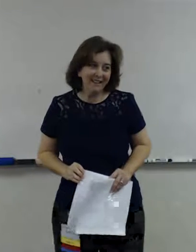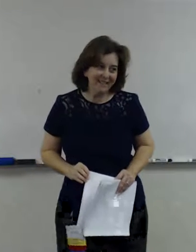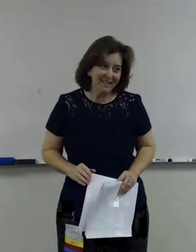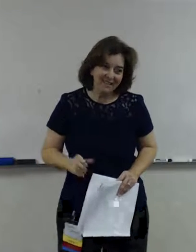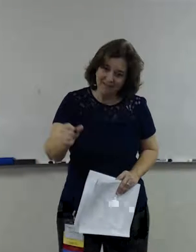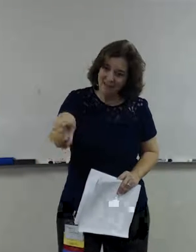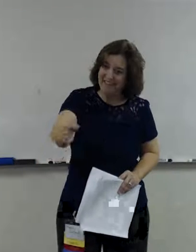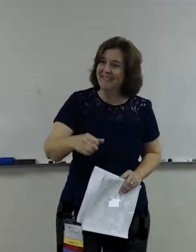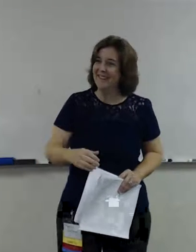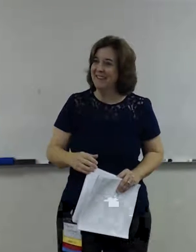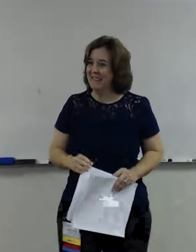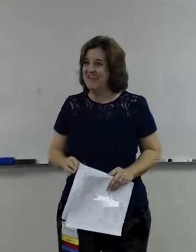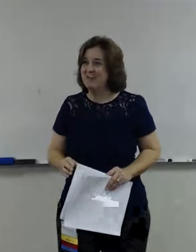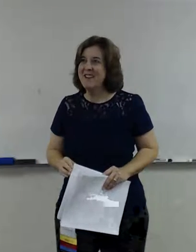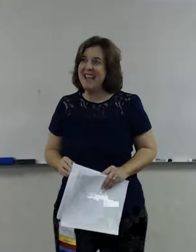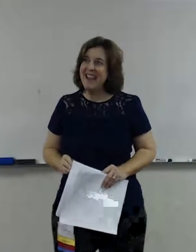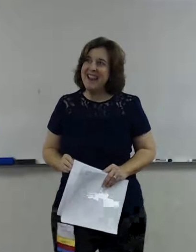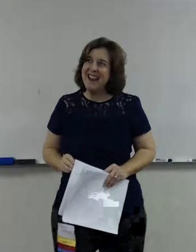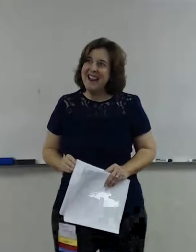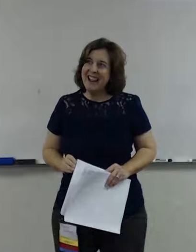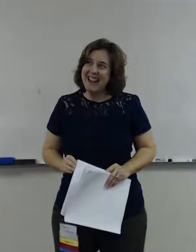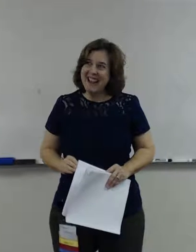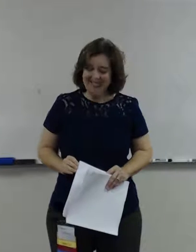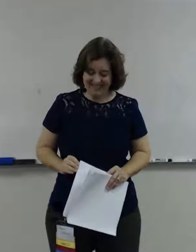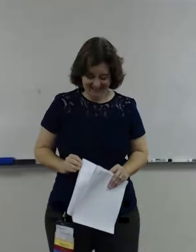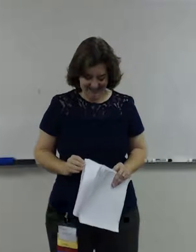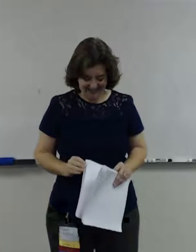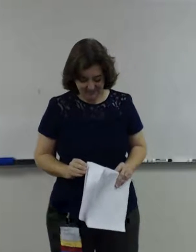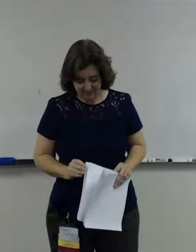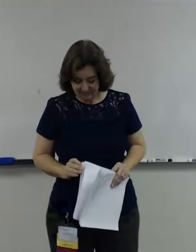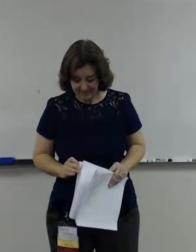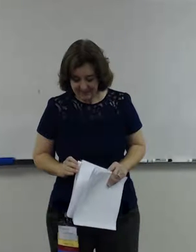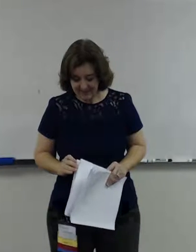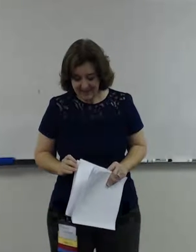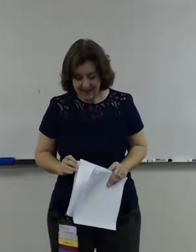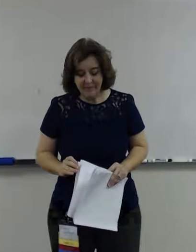said, do it. Like, okay. So